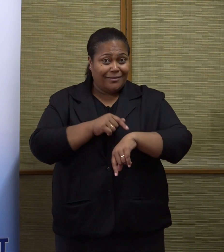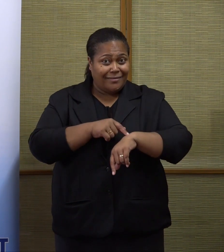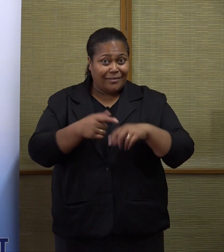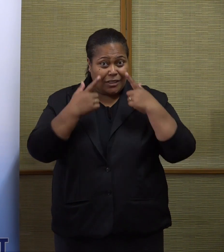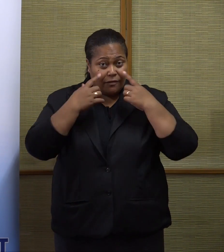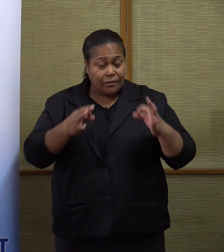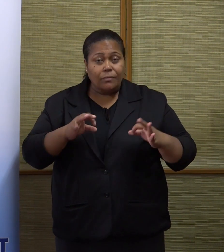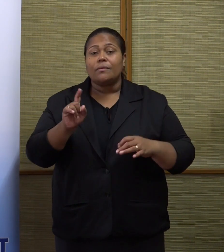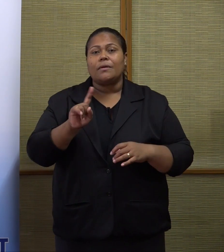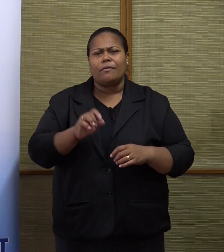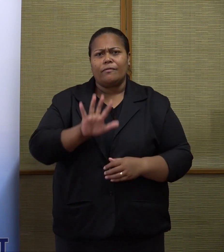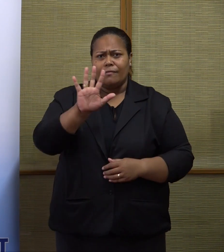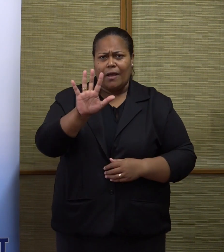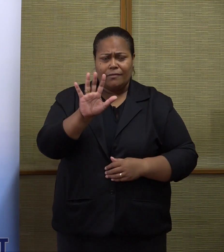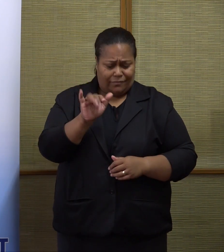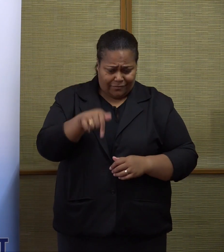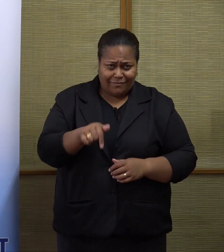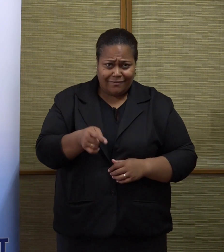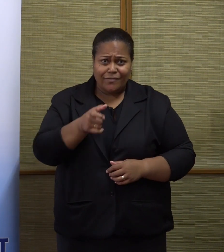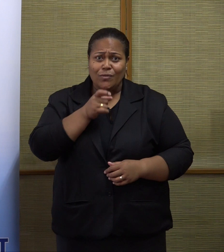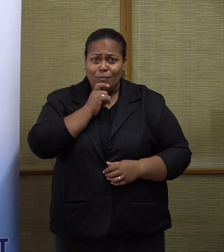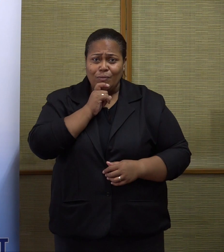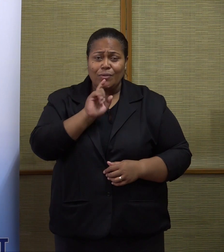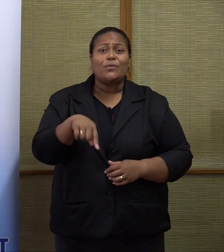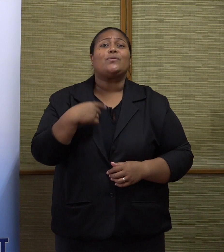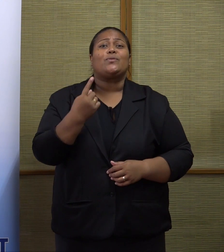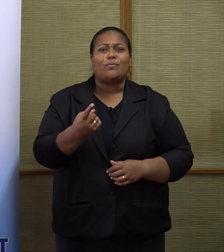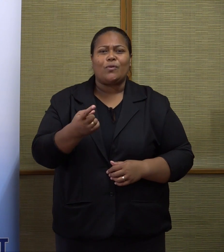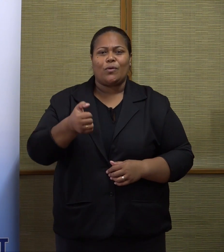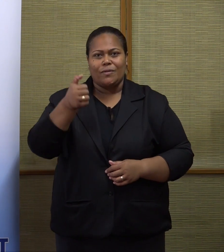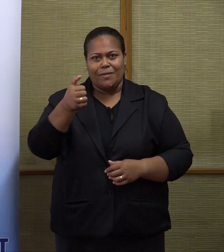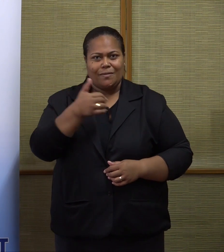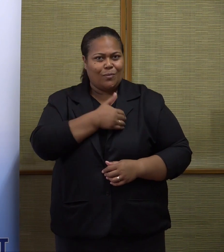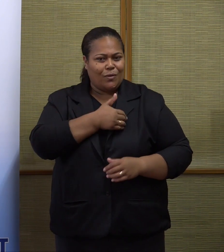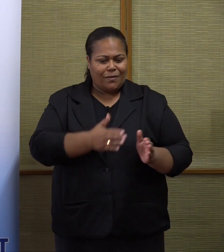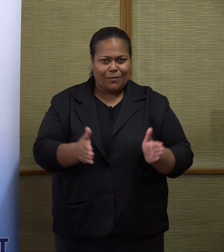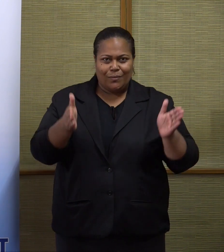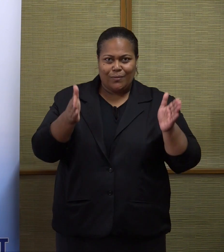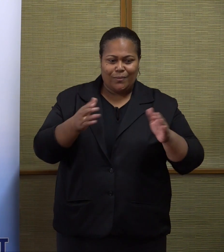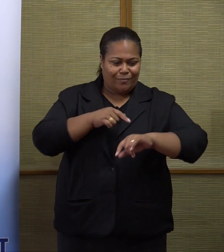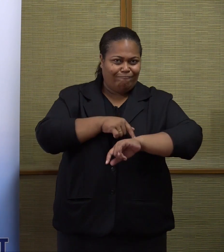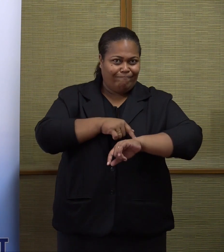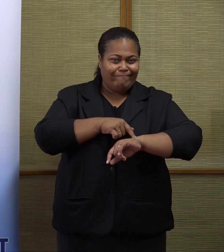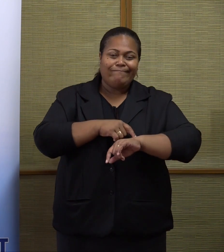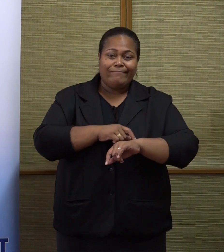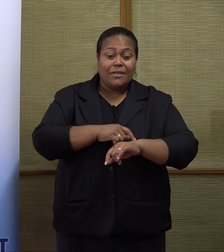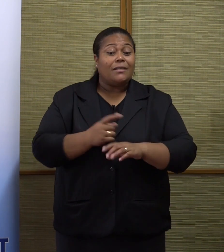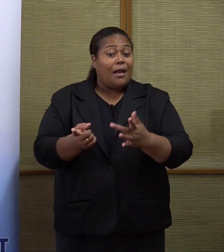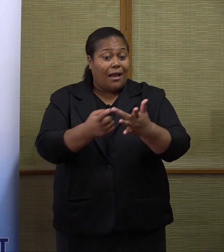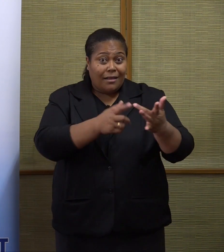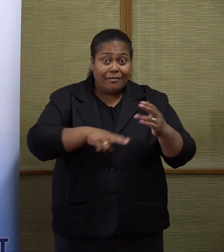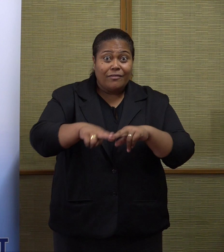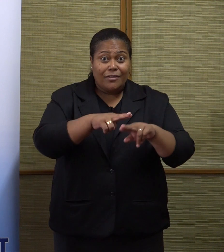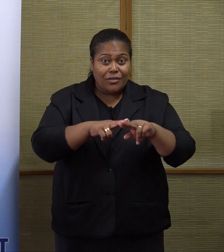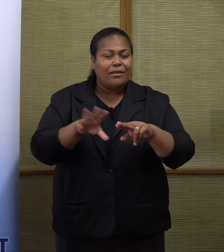curfew hours will be from 5 p.m. this afternoon to 6 a.m. tomorrow morning. The rest of Fiji will be